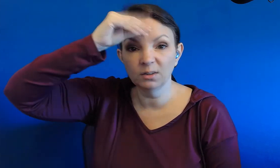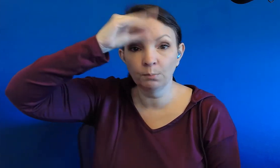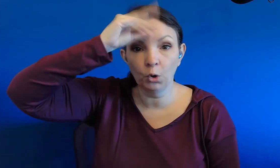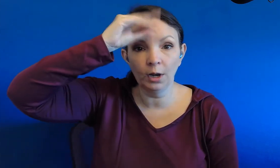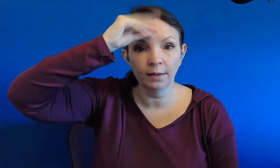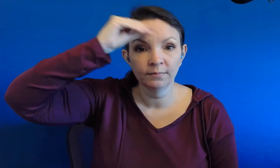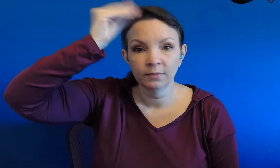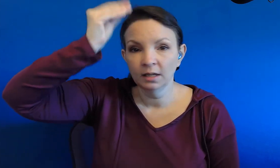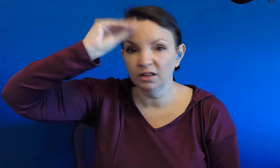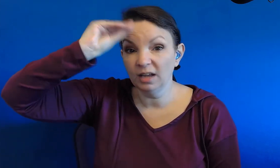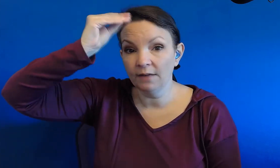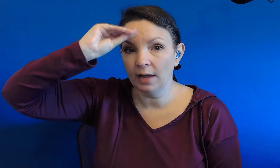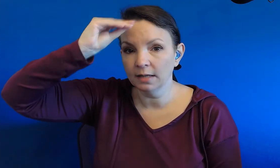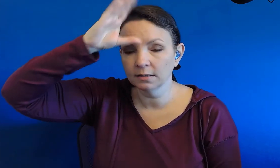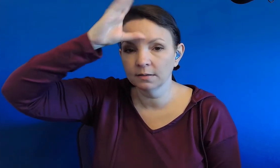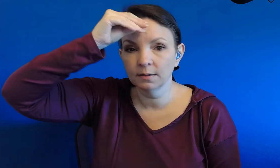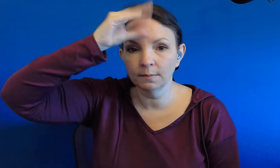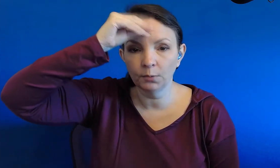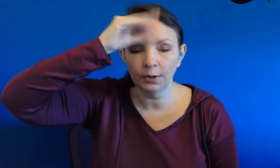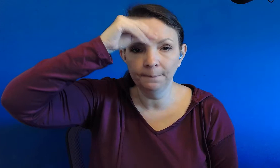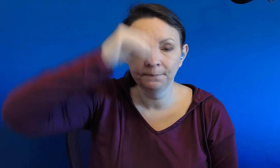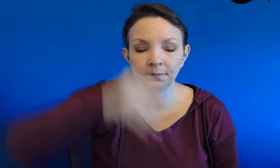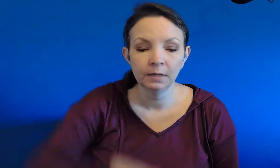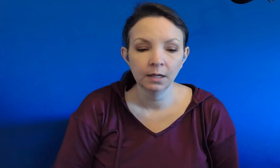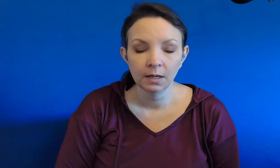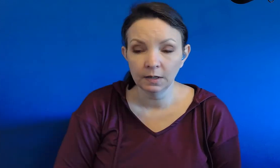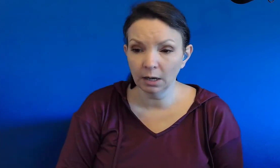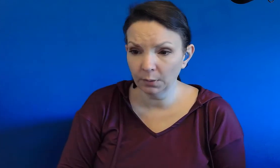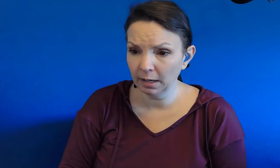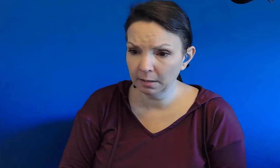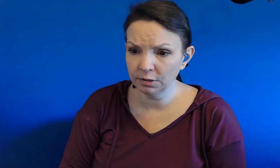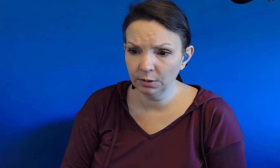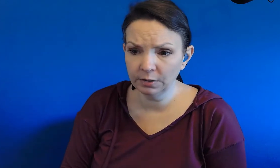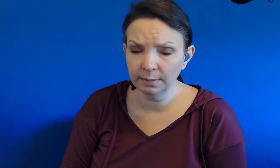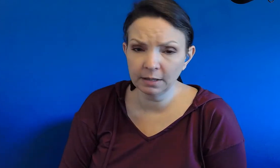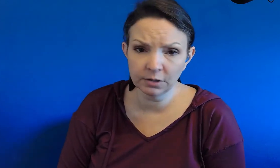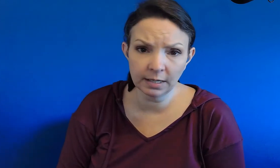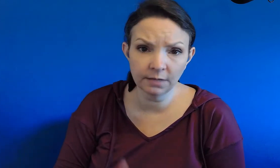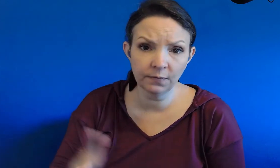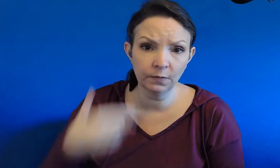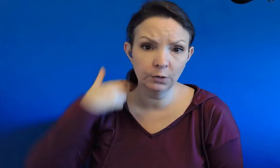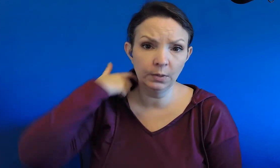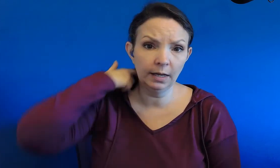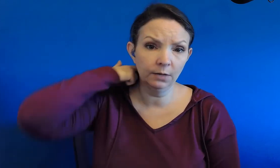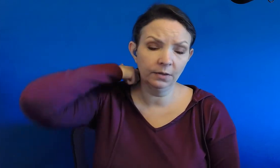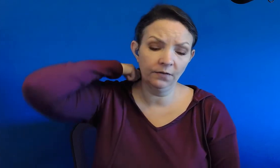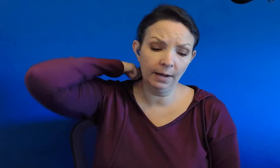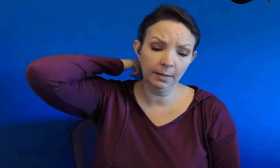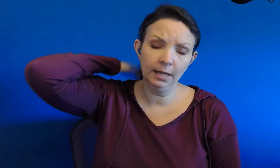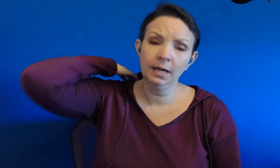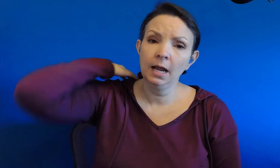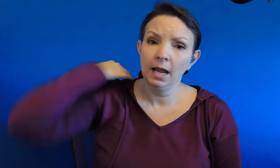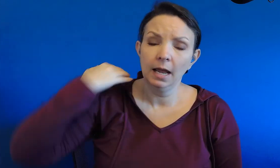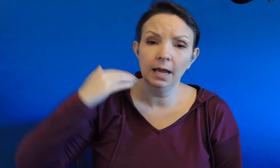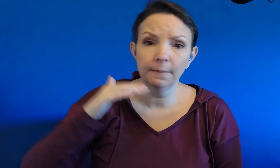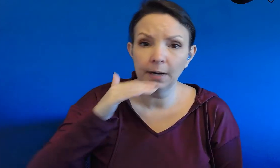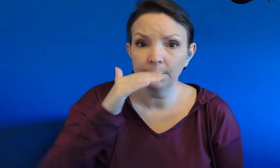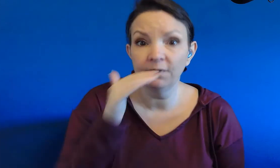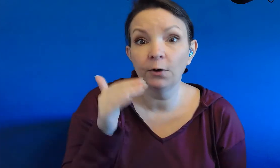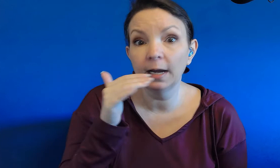boy, and you have hats and boy. Now, I'm going to show you some other signs that's related with family. But before I get to